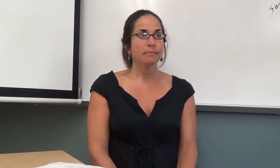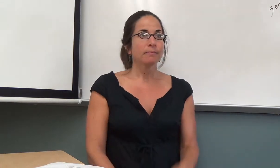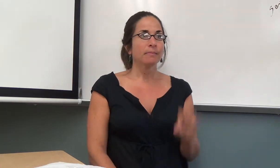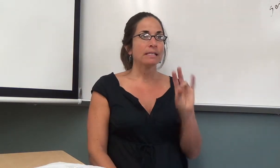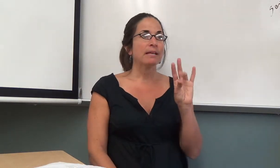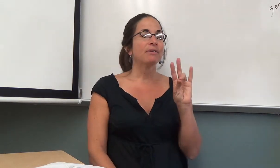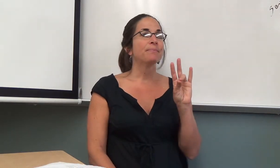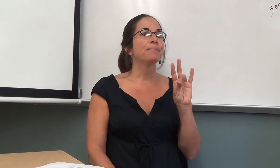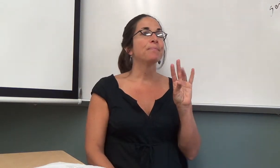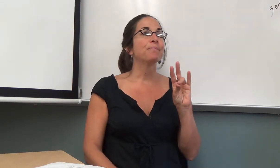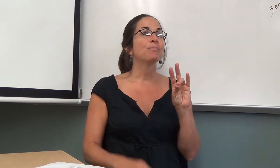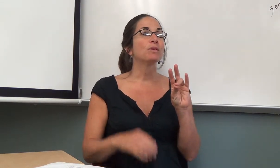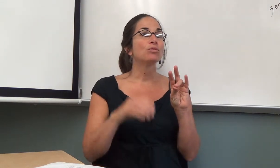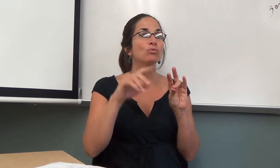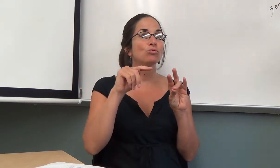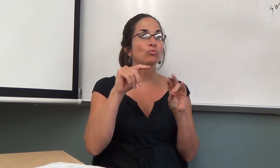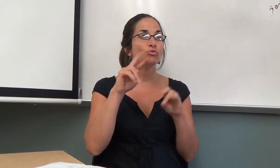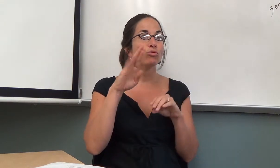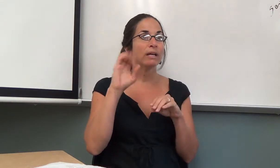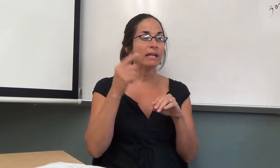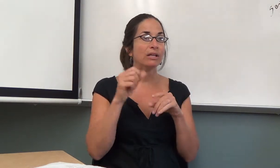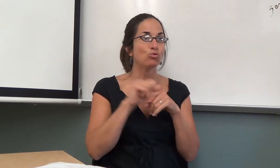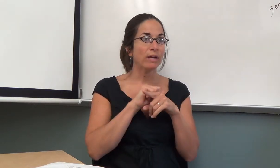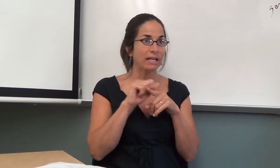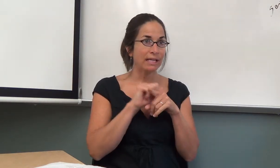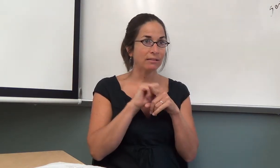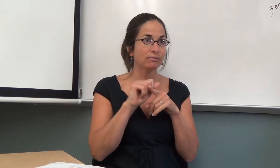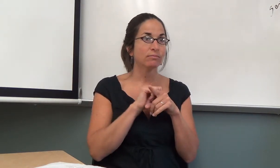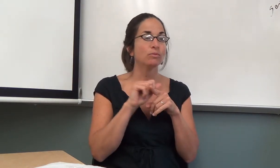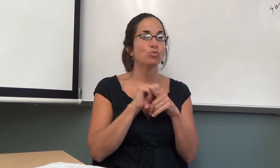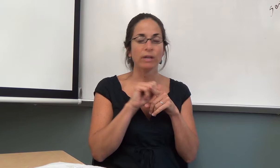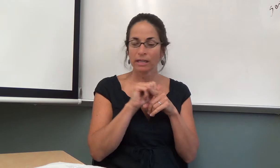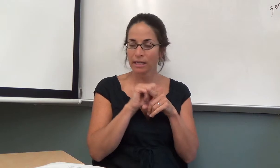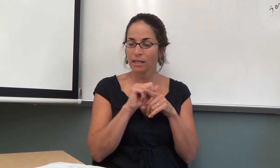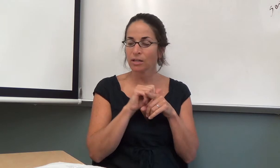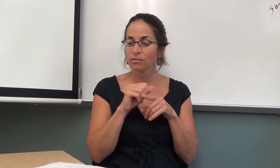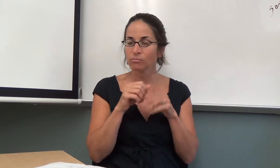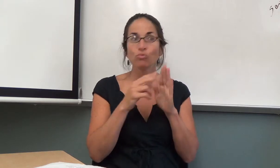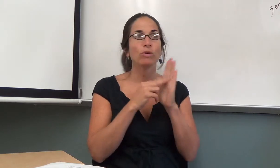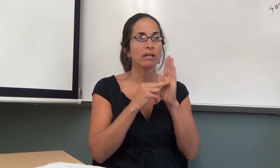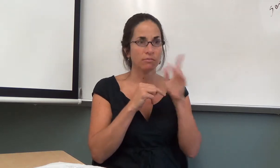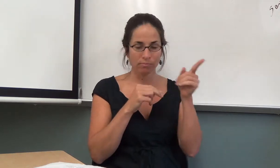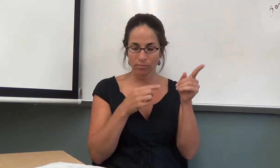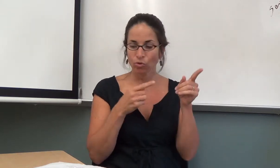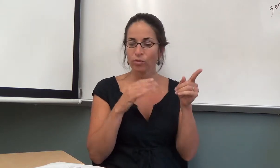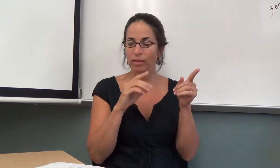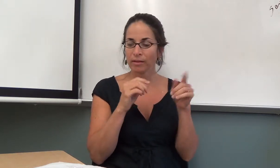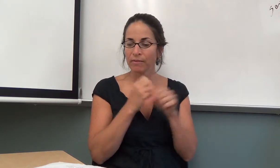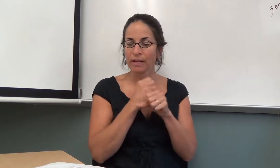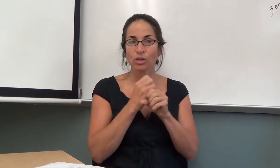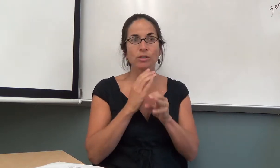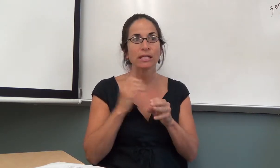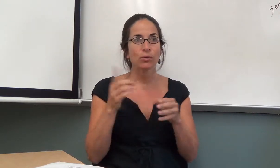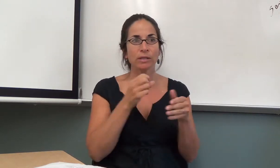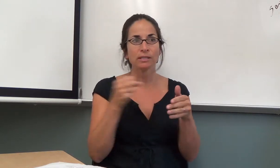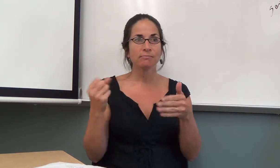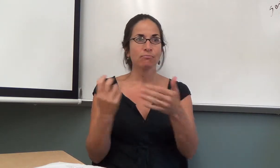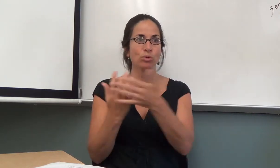it? Thank you so much. I forgot, Joseph. Almost forgot to read it. Training guerrilla fighters, he was imprisoned again. Okay.